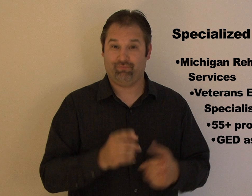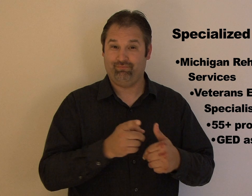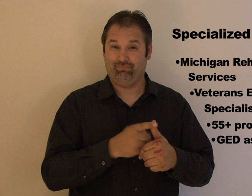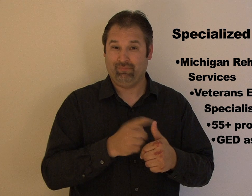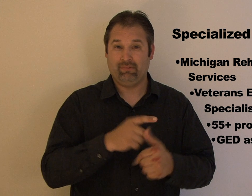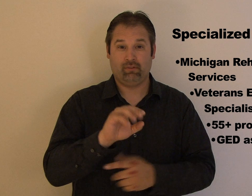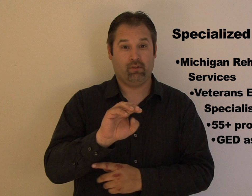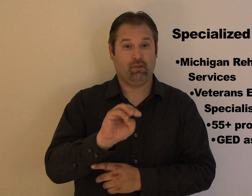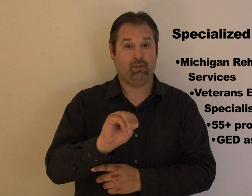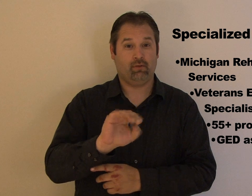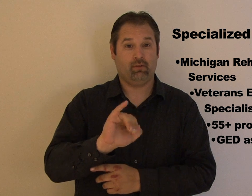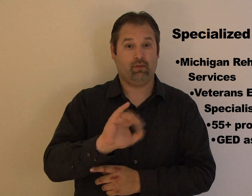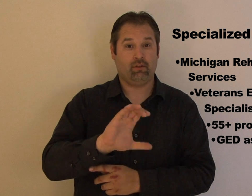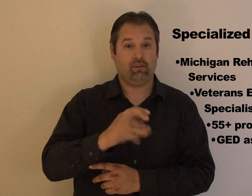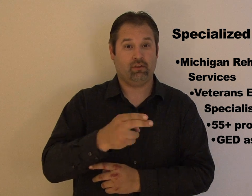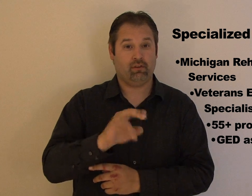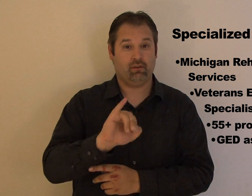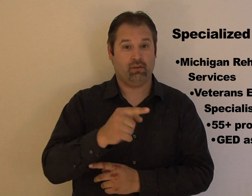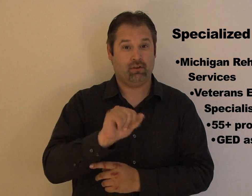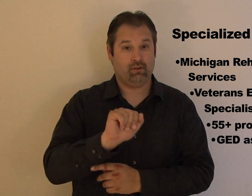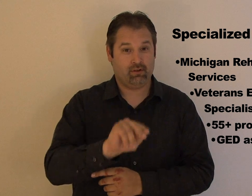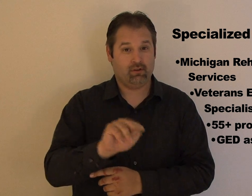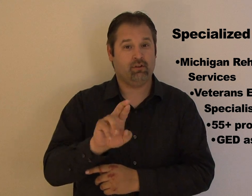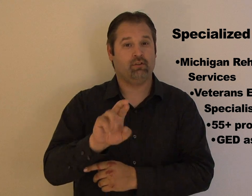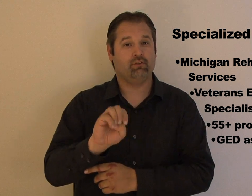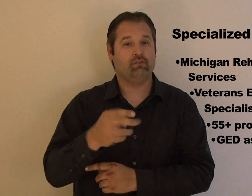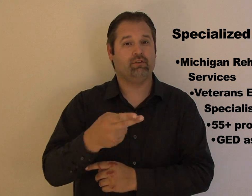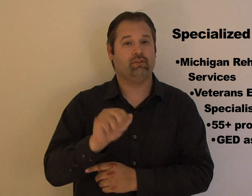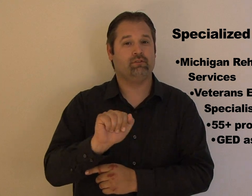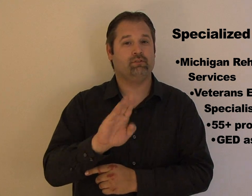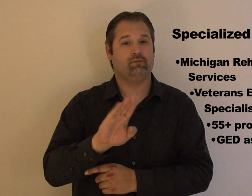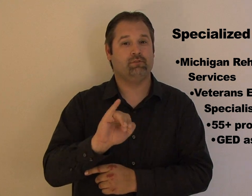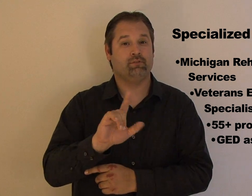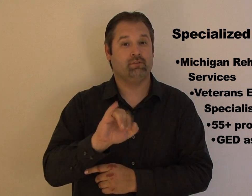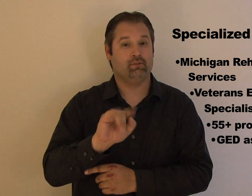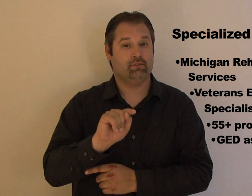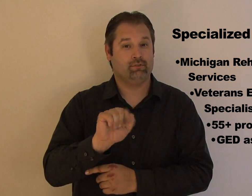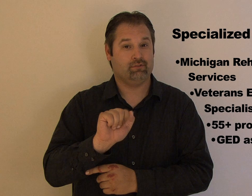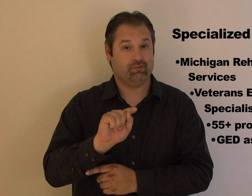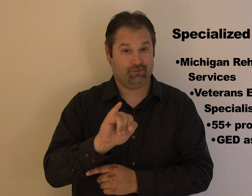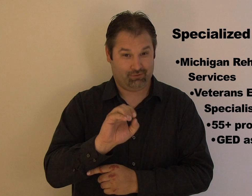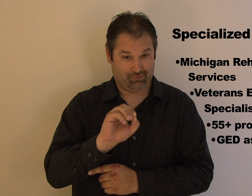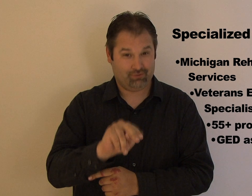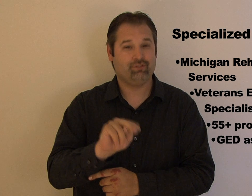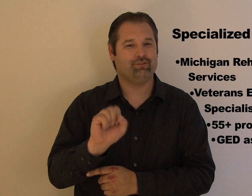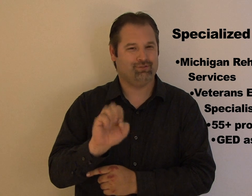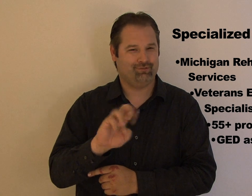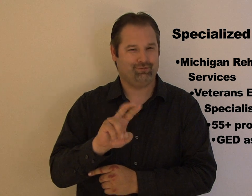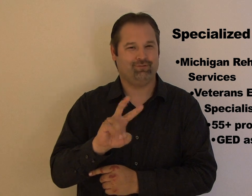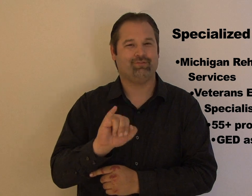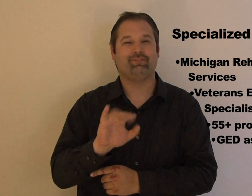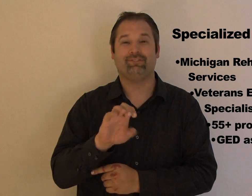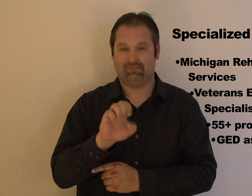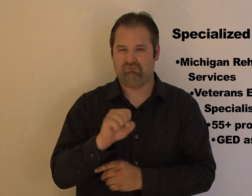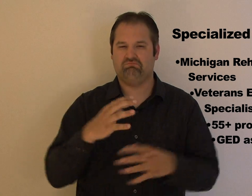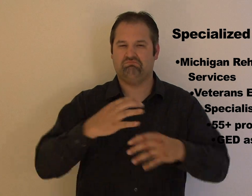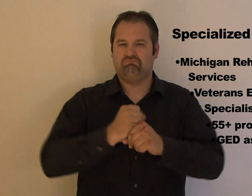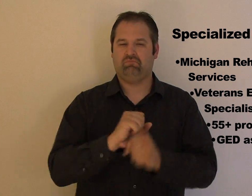The first one, Michigan Rehabilitation Services, the acronym is MRS. That's for people with